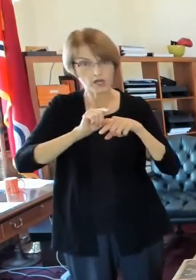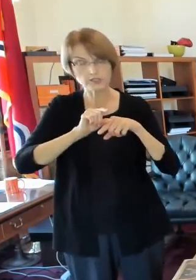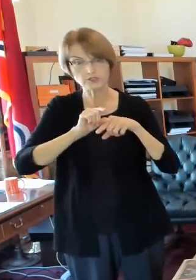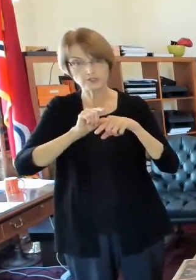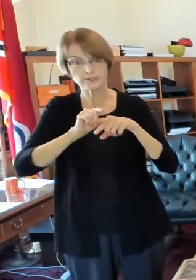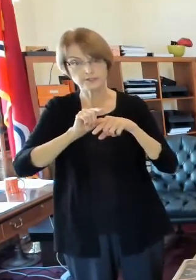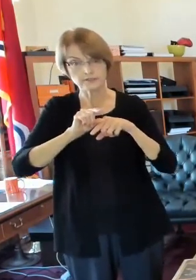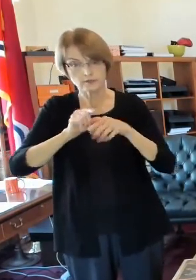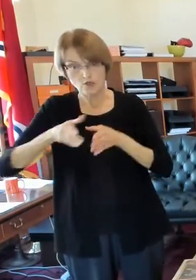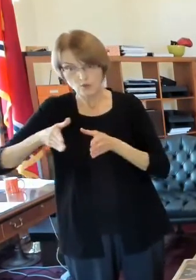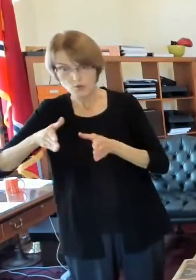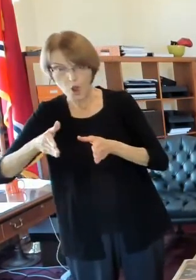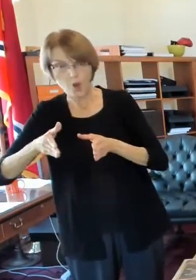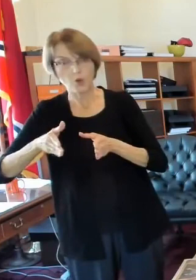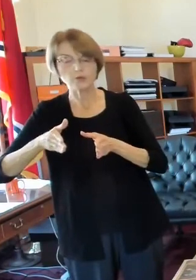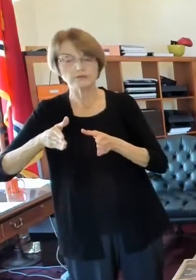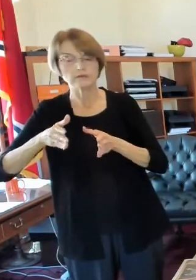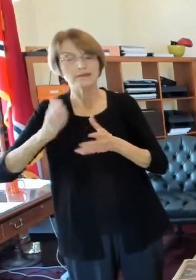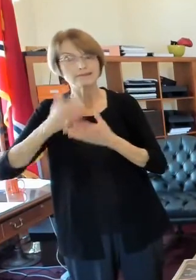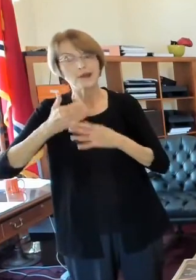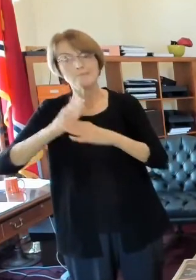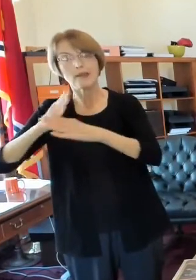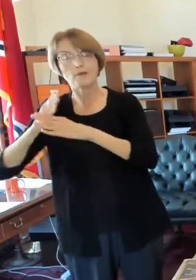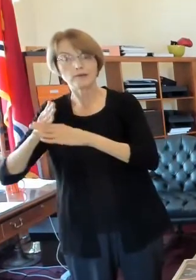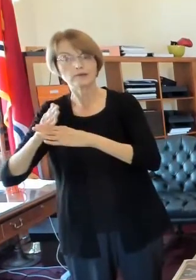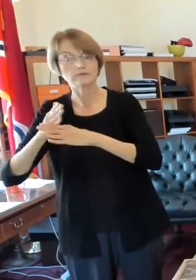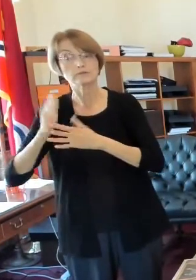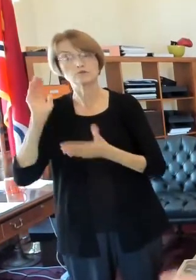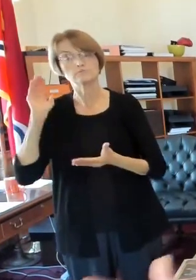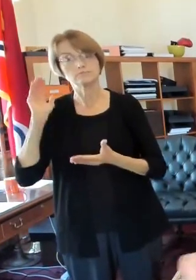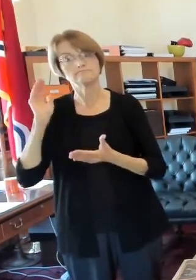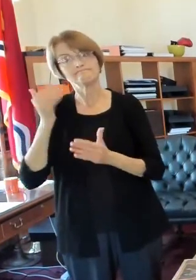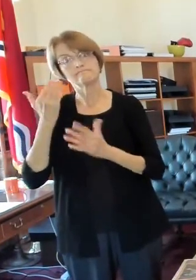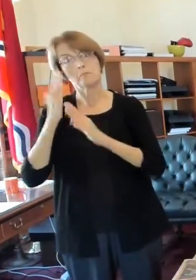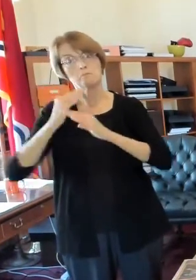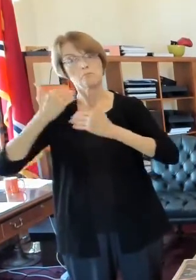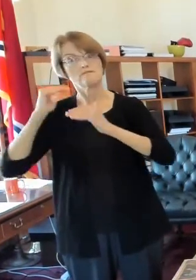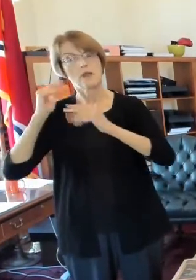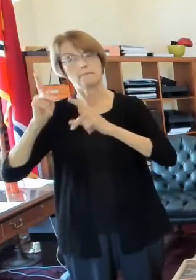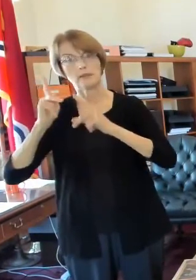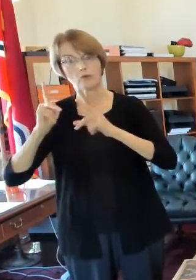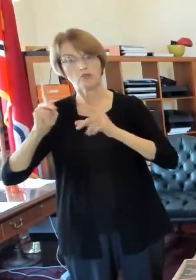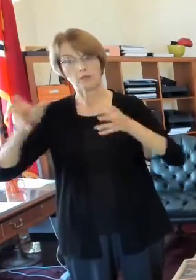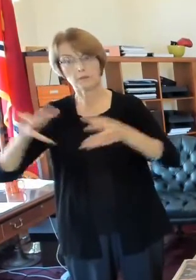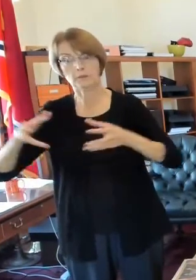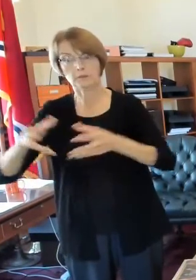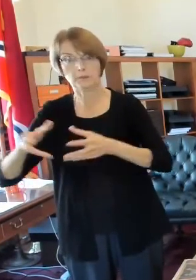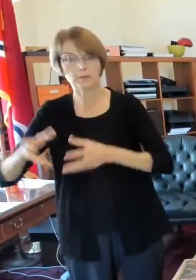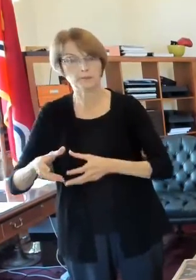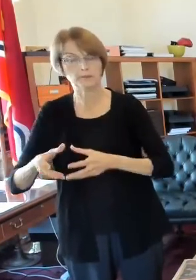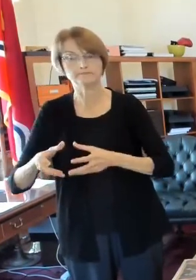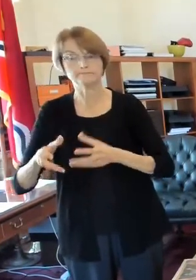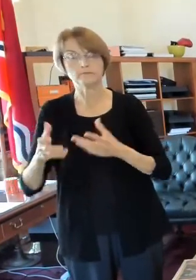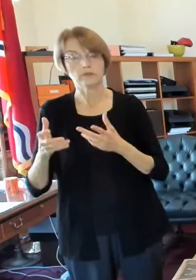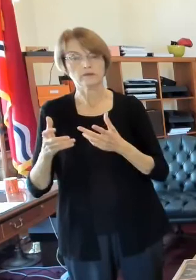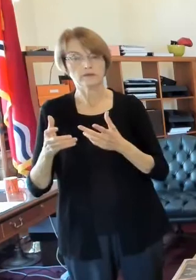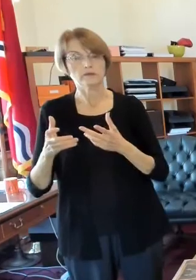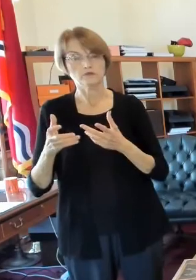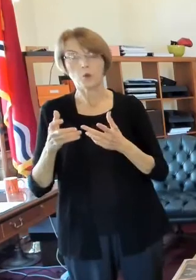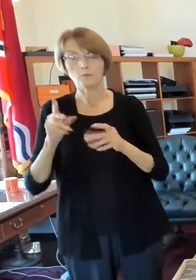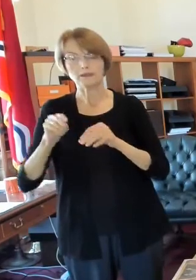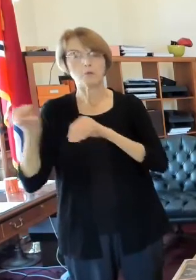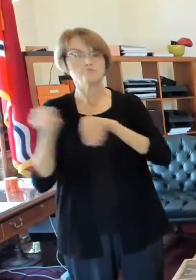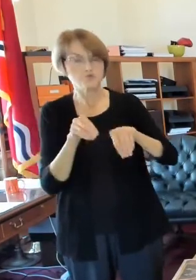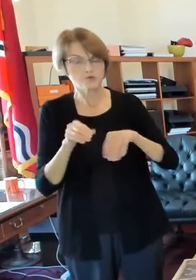on the riverfront and engaging in this similar kind of behavior. That moved people. We've also eliminated the